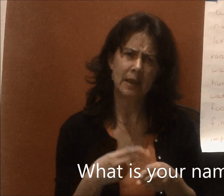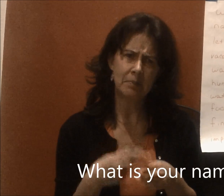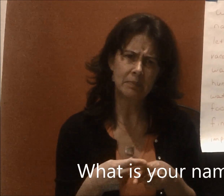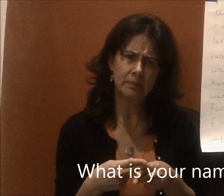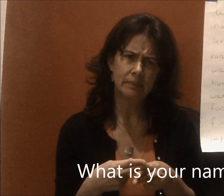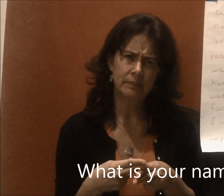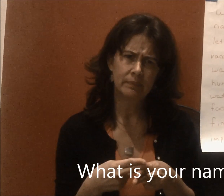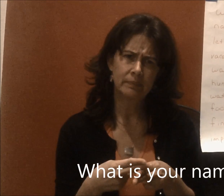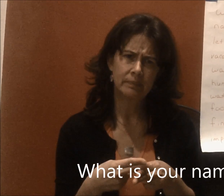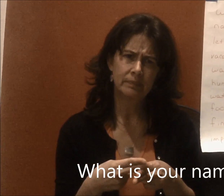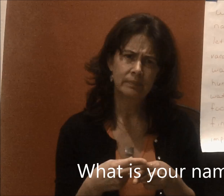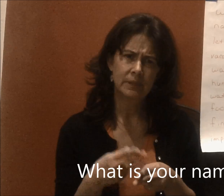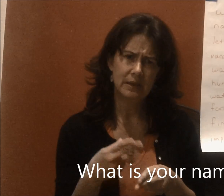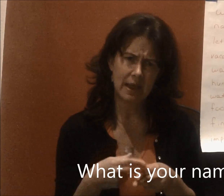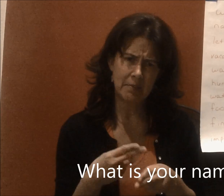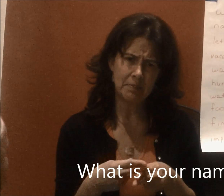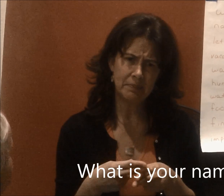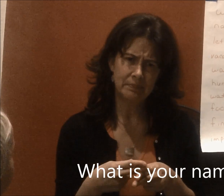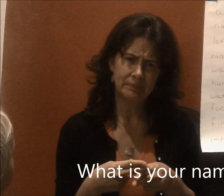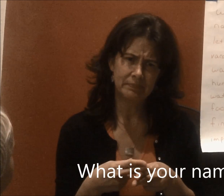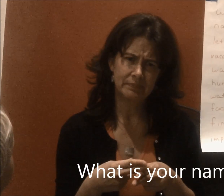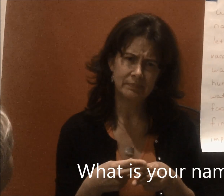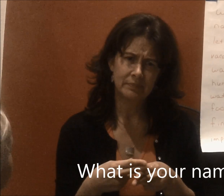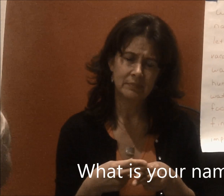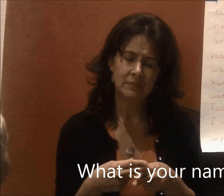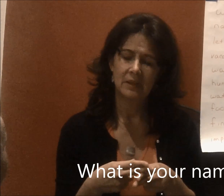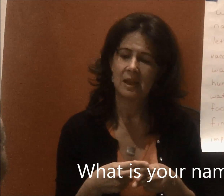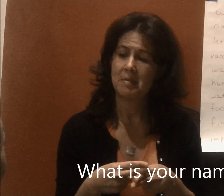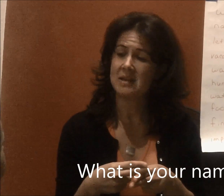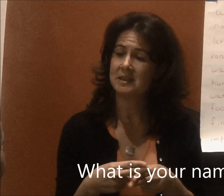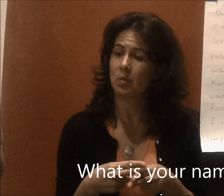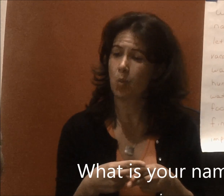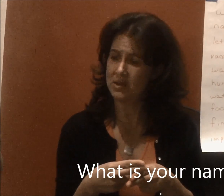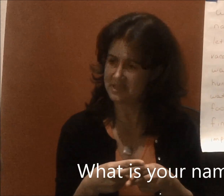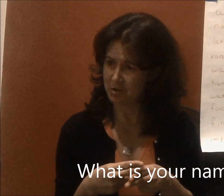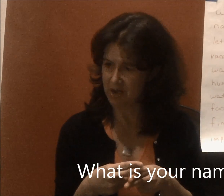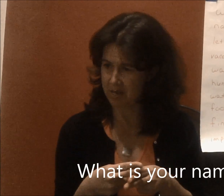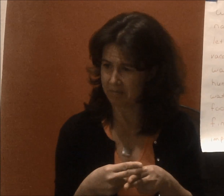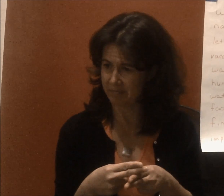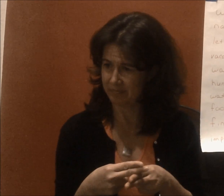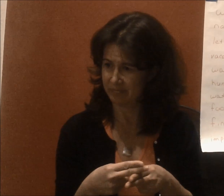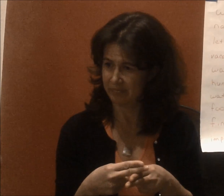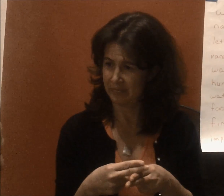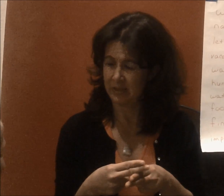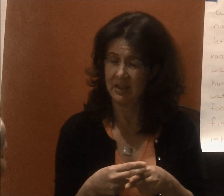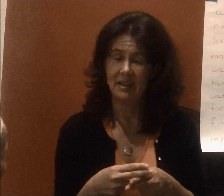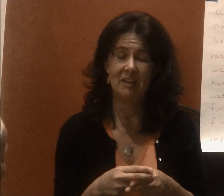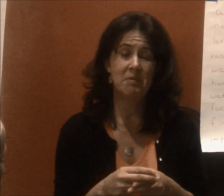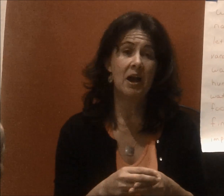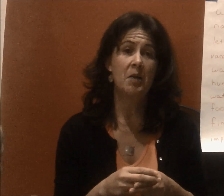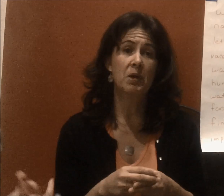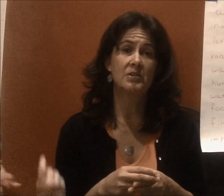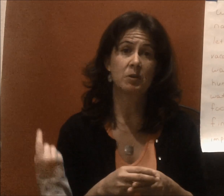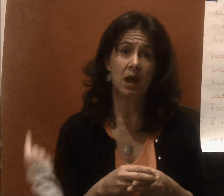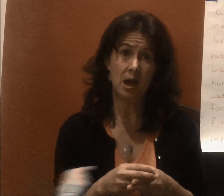Name? Name? I'm asking, what's your name? If my eyebrows are